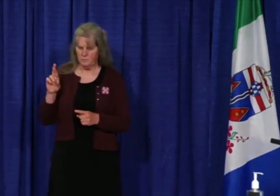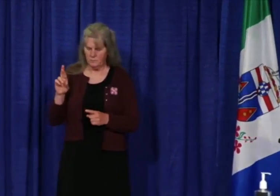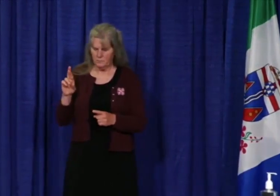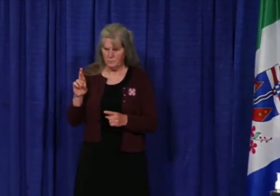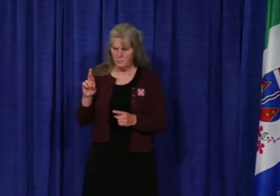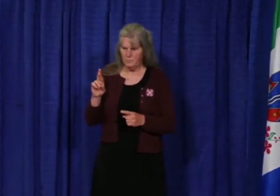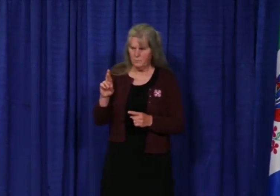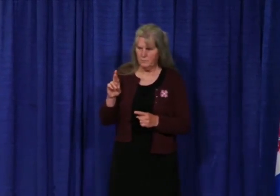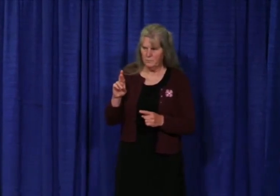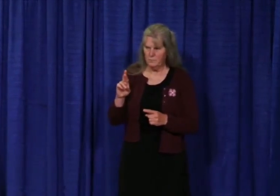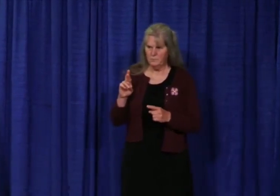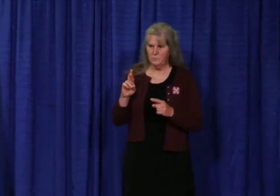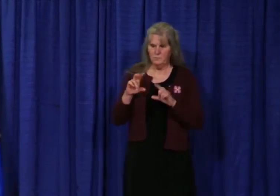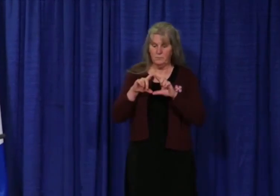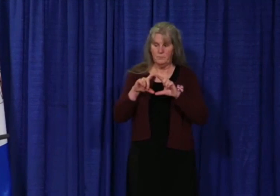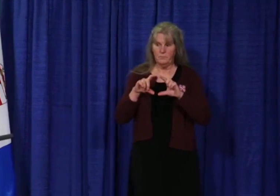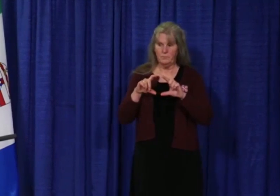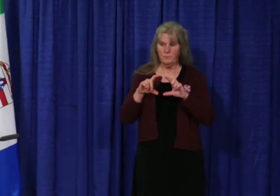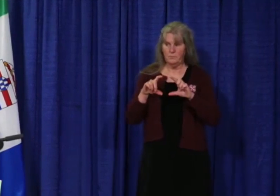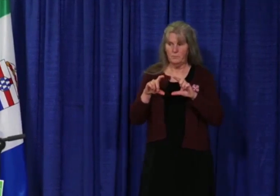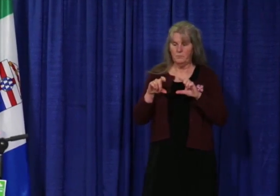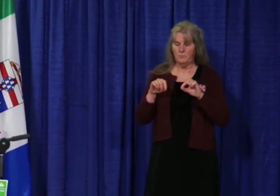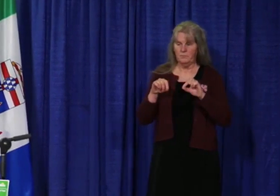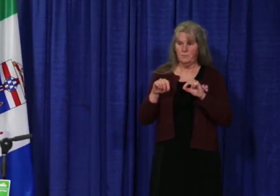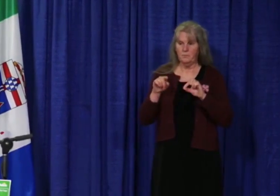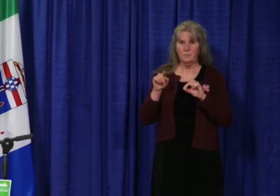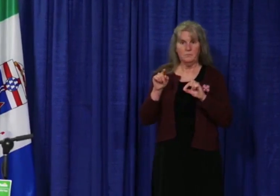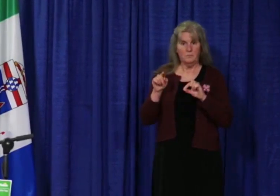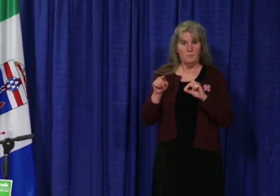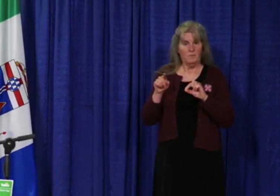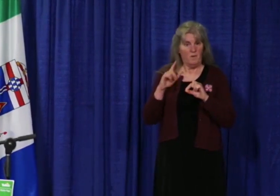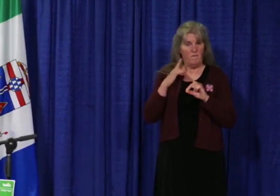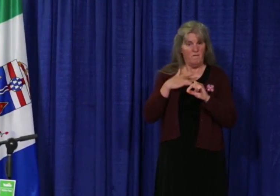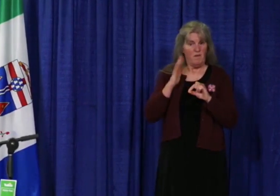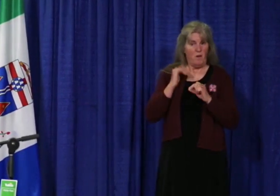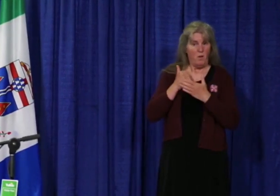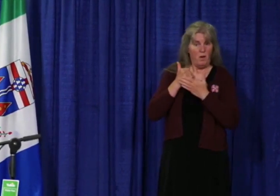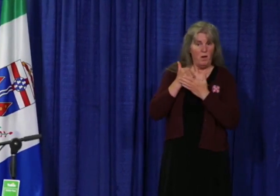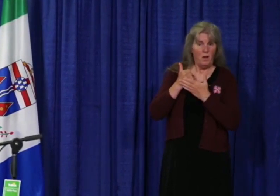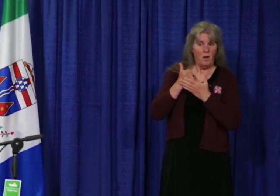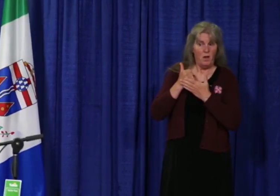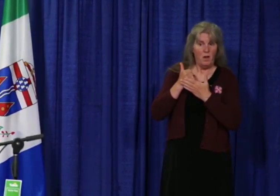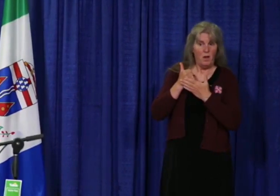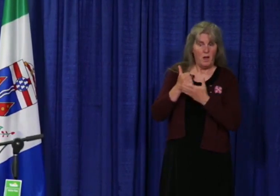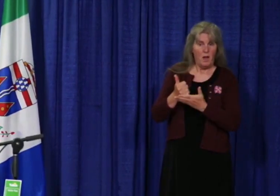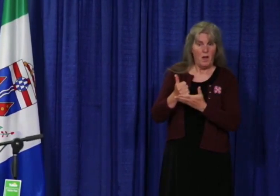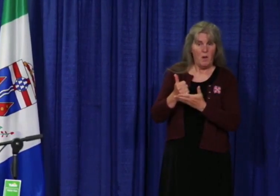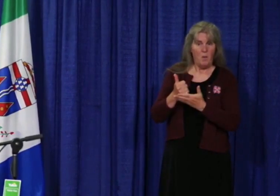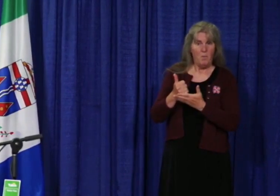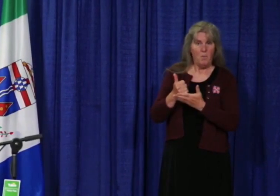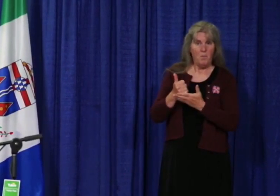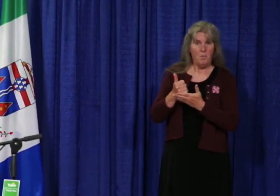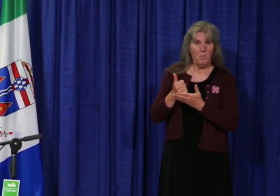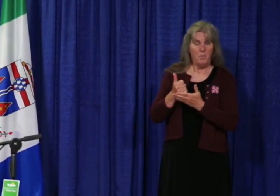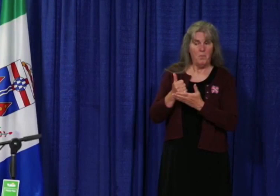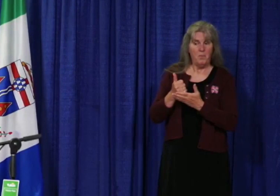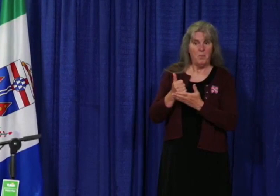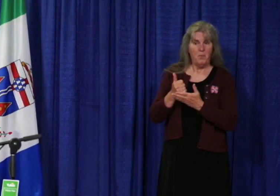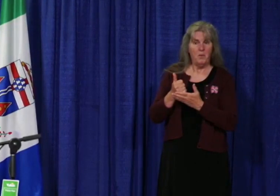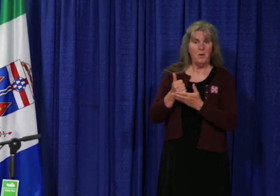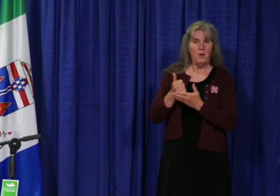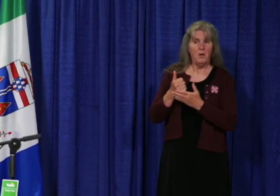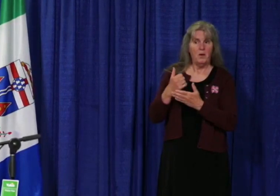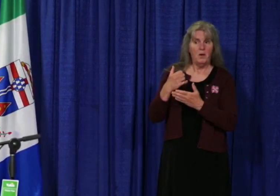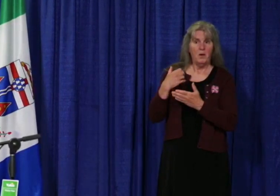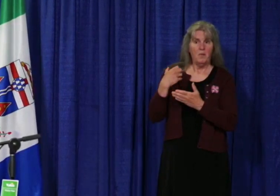decals. Is it expected to help active enforcement? Like, will there be people